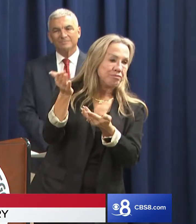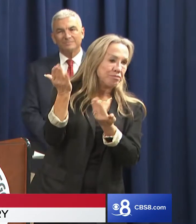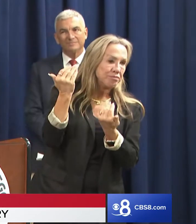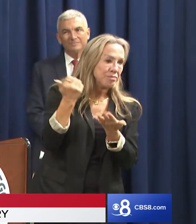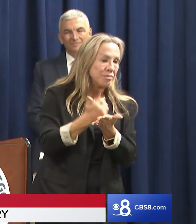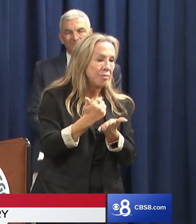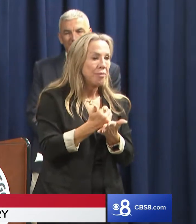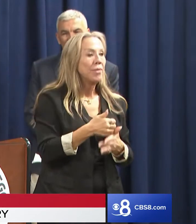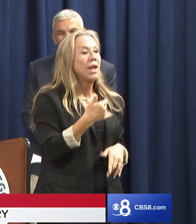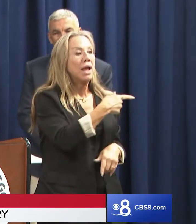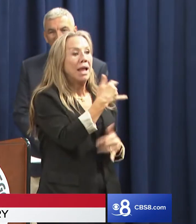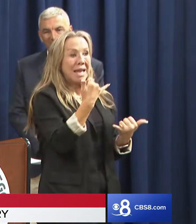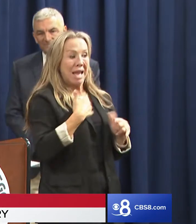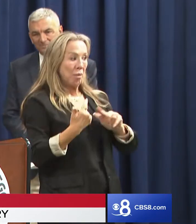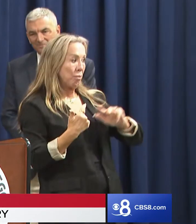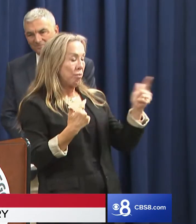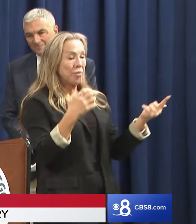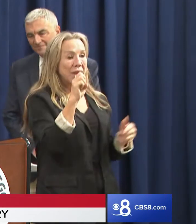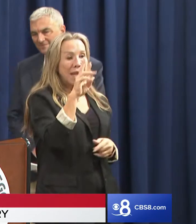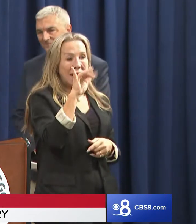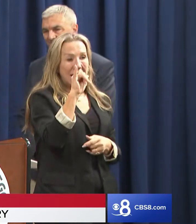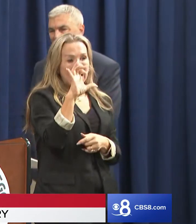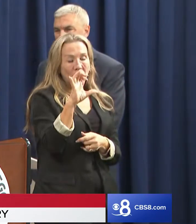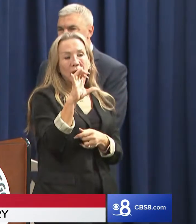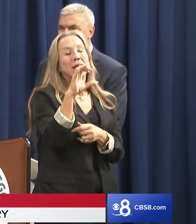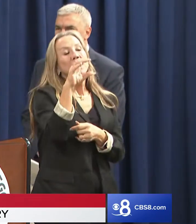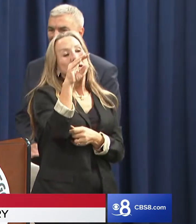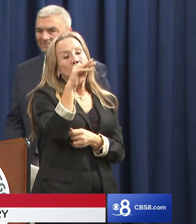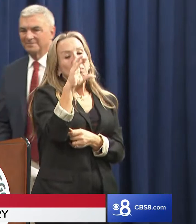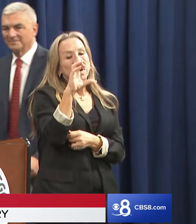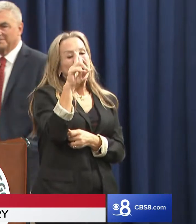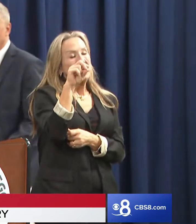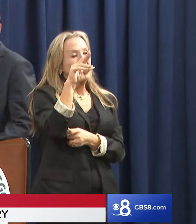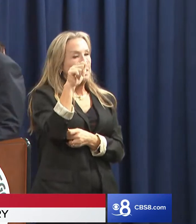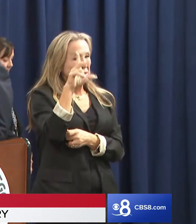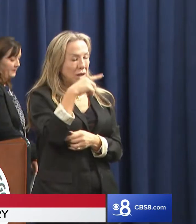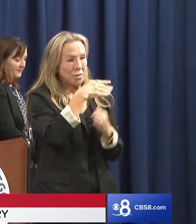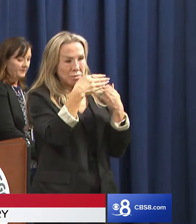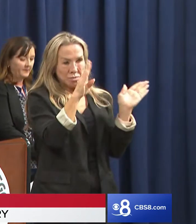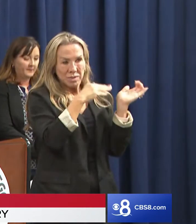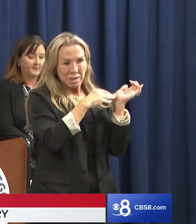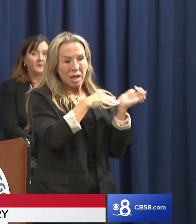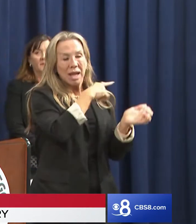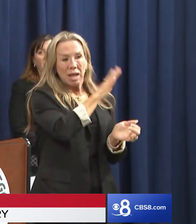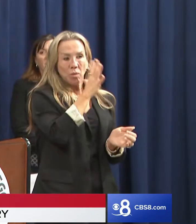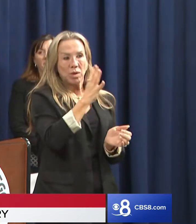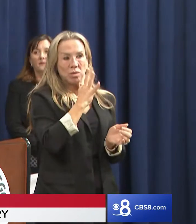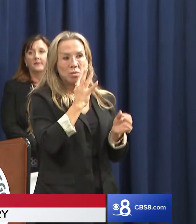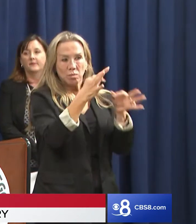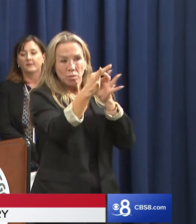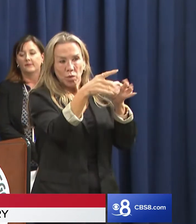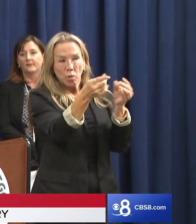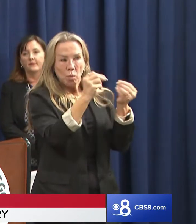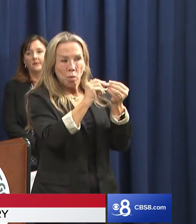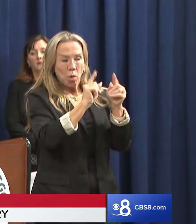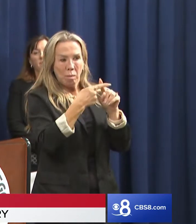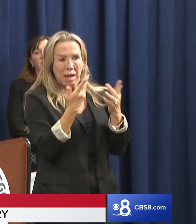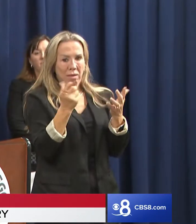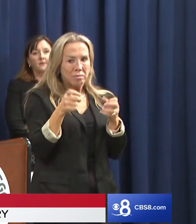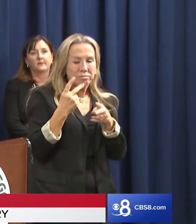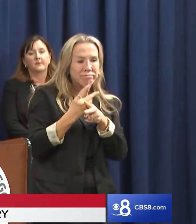over to Dr. Eric McDonald. He'll talk more about the public health implications for this event. Dr. McDonald?